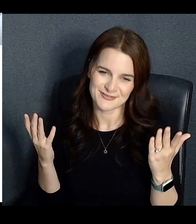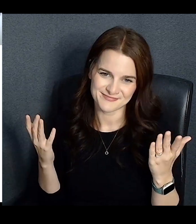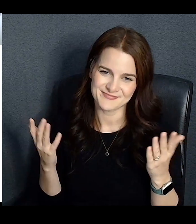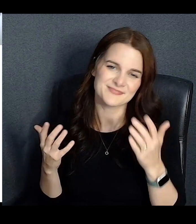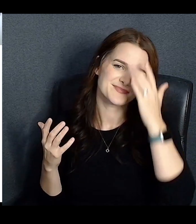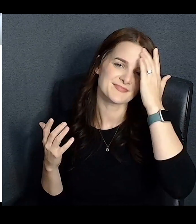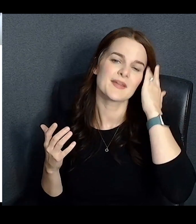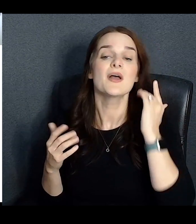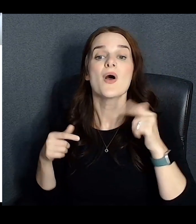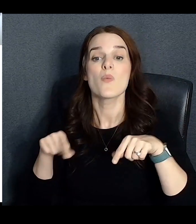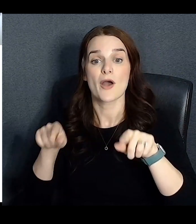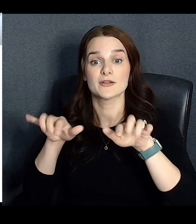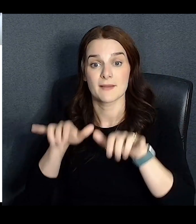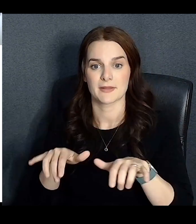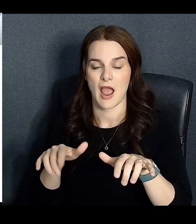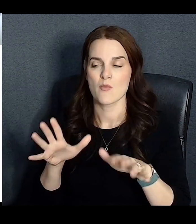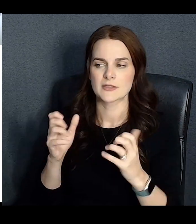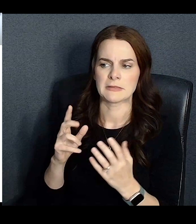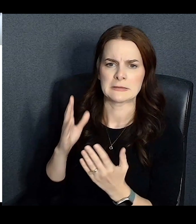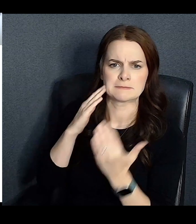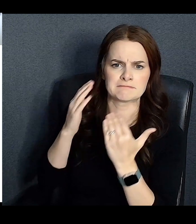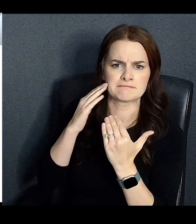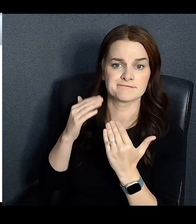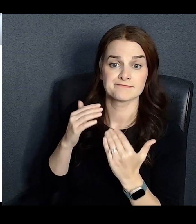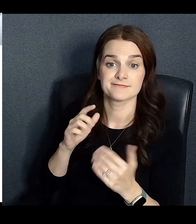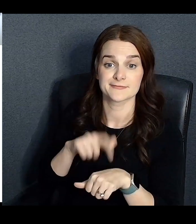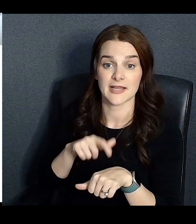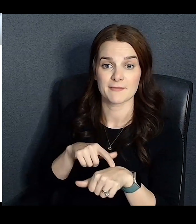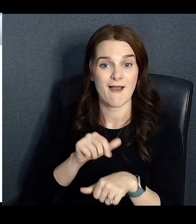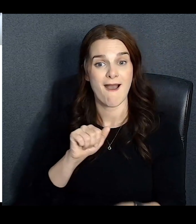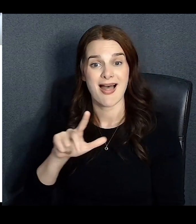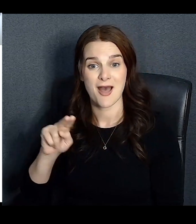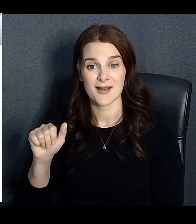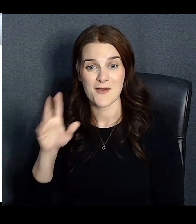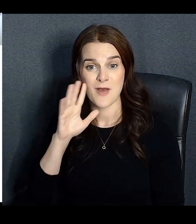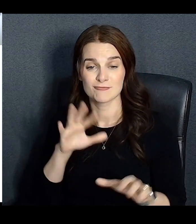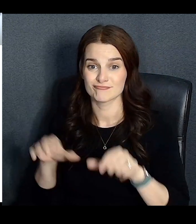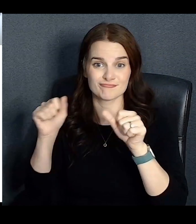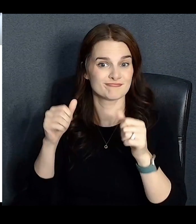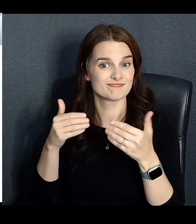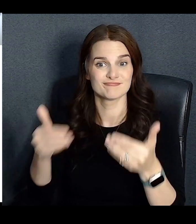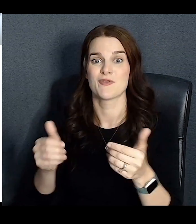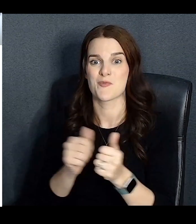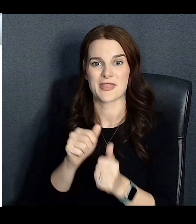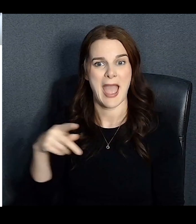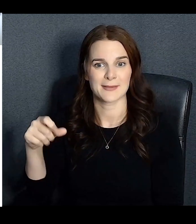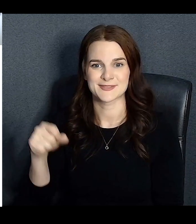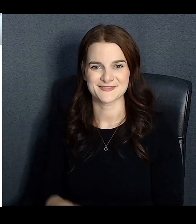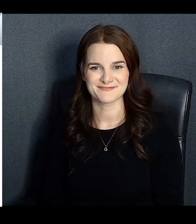Perfect. Well, as you're also typing, I want to be cognizant of time. Alana is going to take it away with the apps.